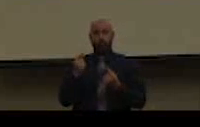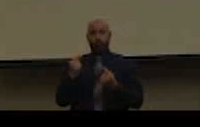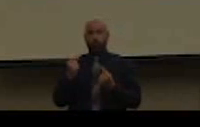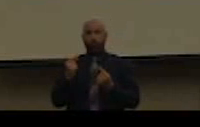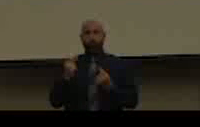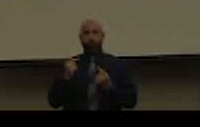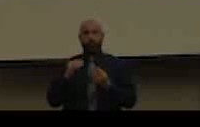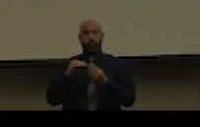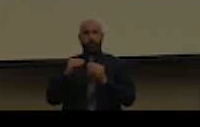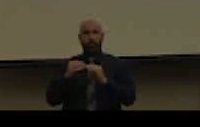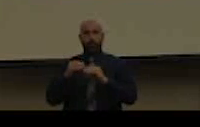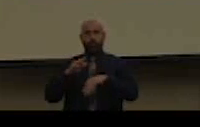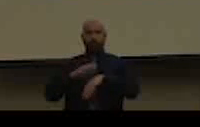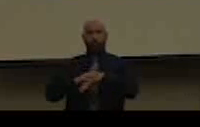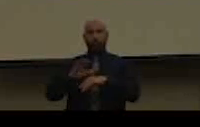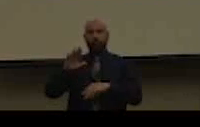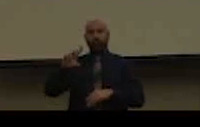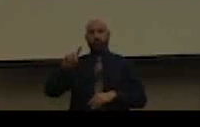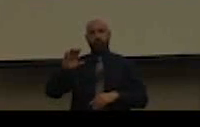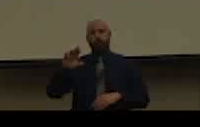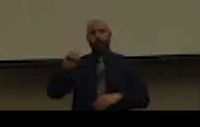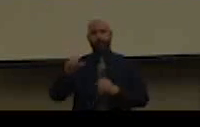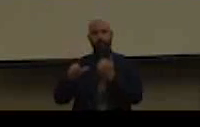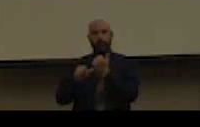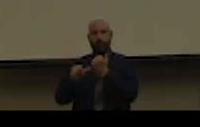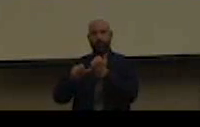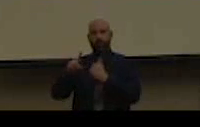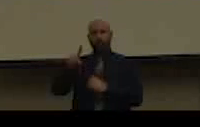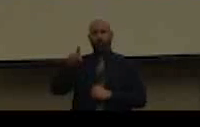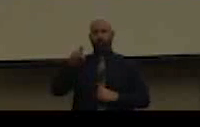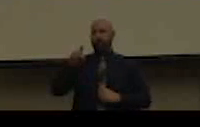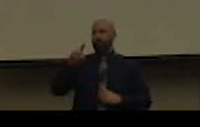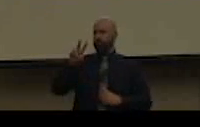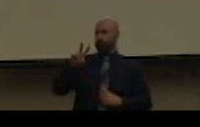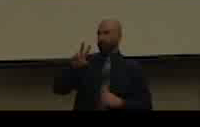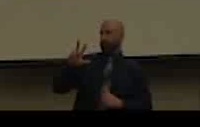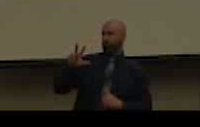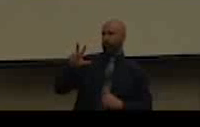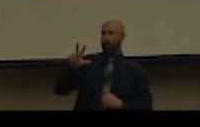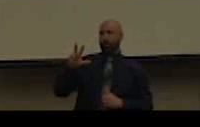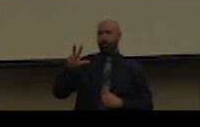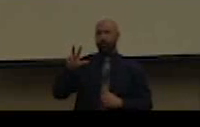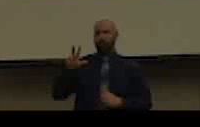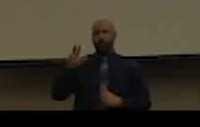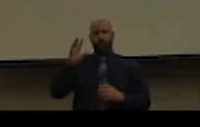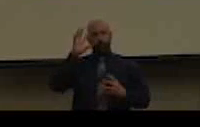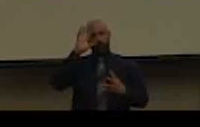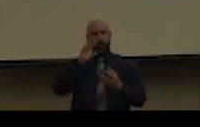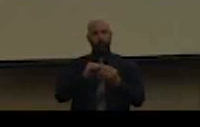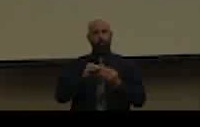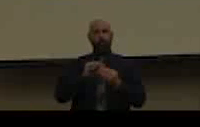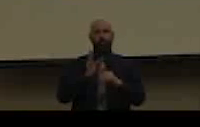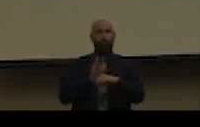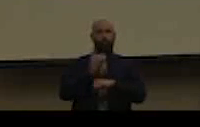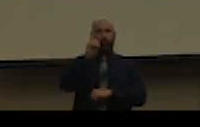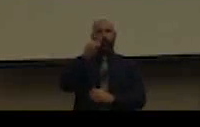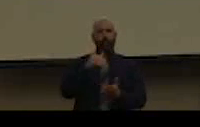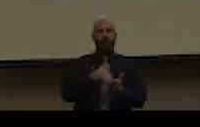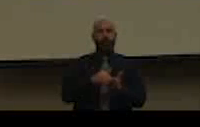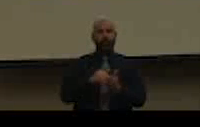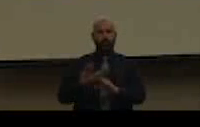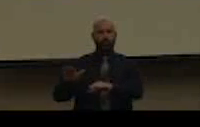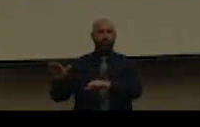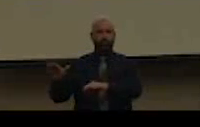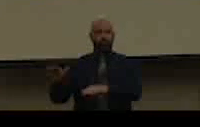assistance, 173, whatever it is, I came up with just over 1,000 children. So all of that